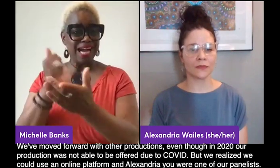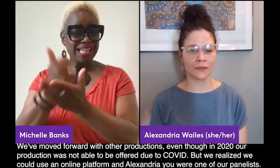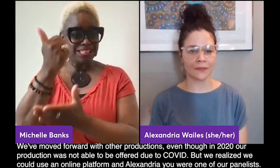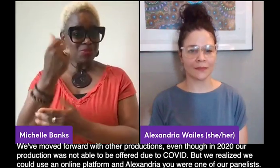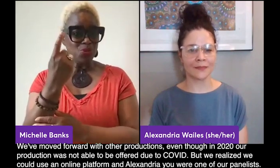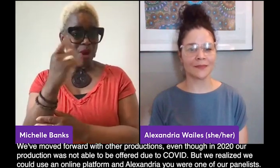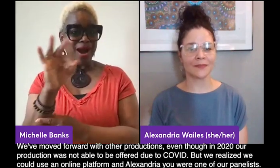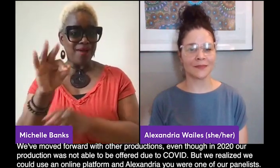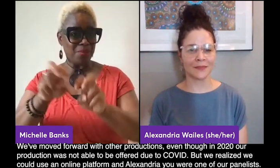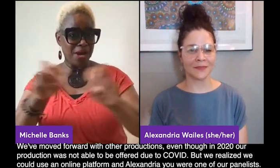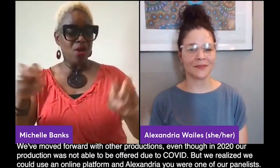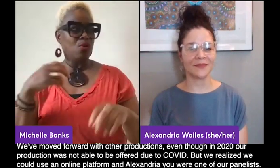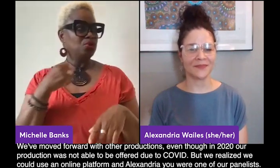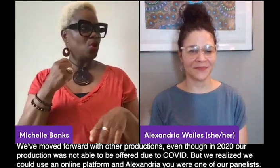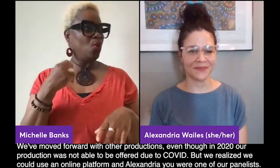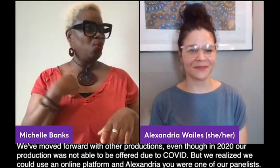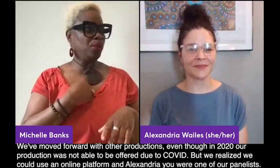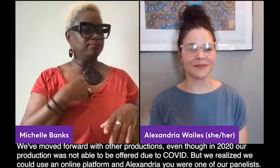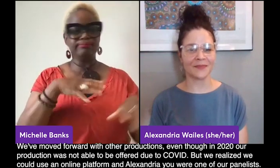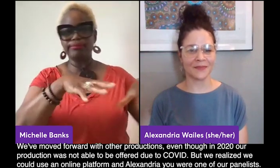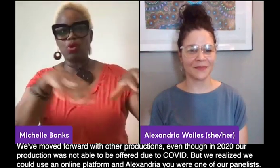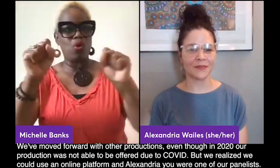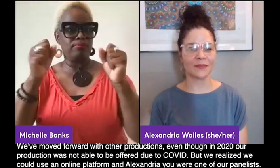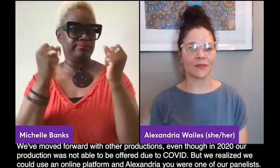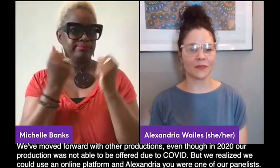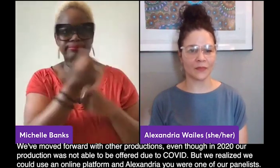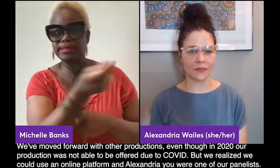And Alexandria, you were one of our panelists.